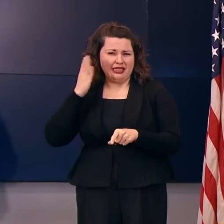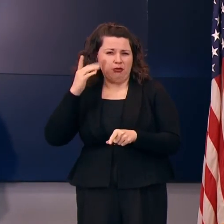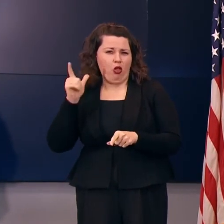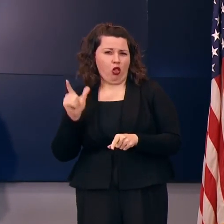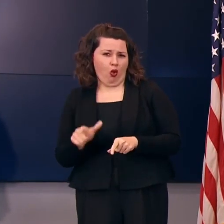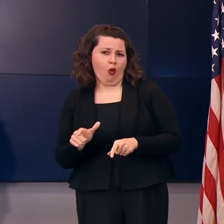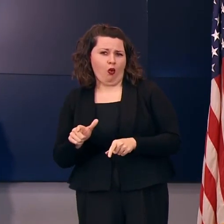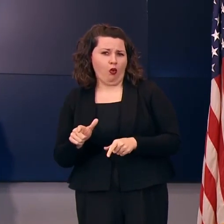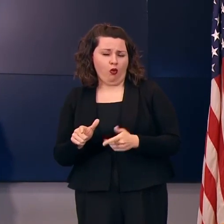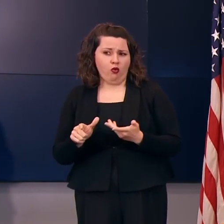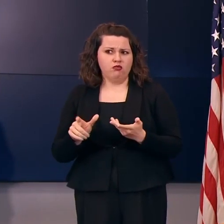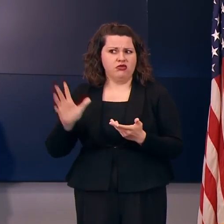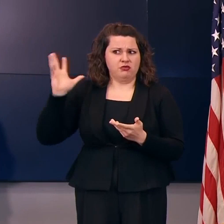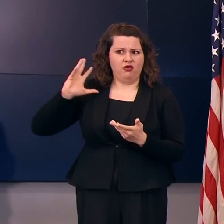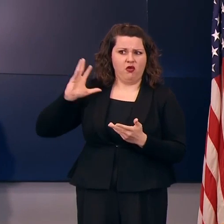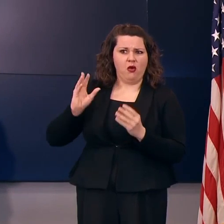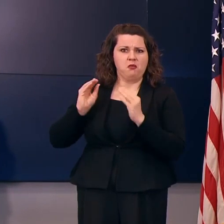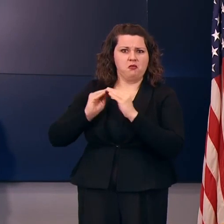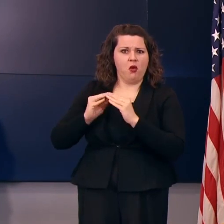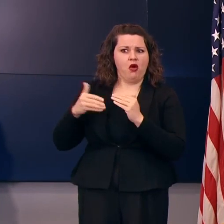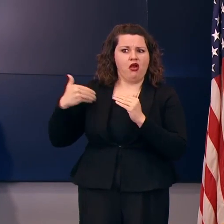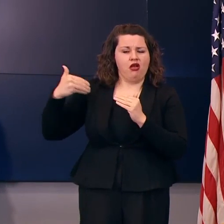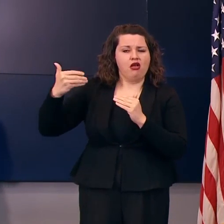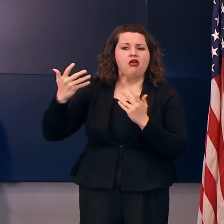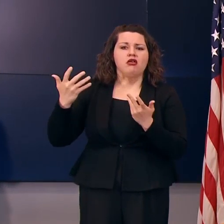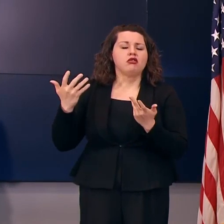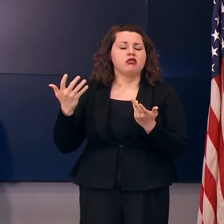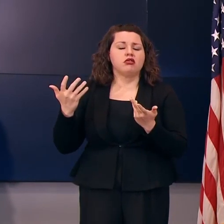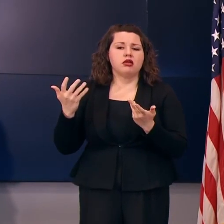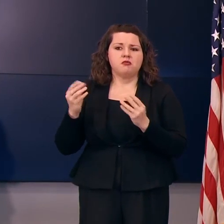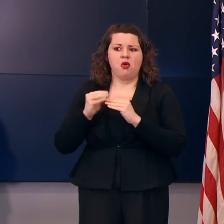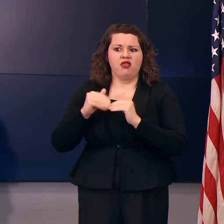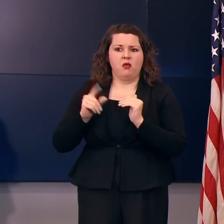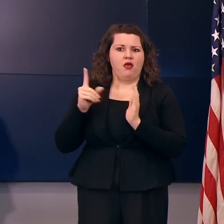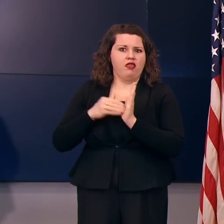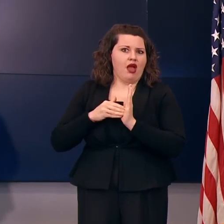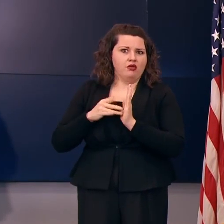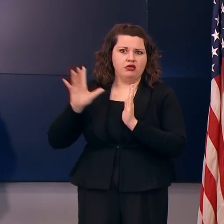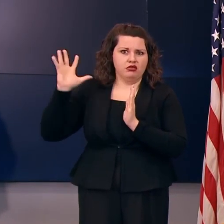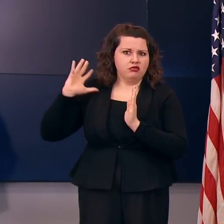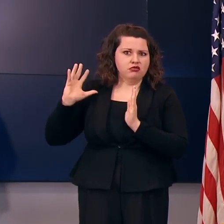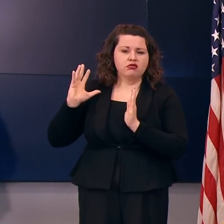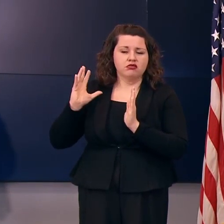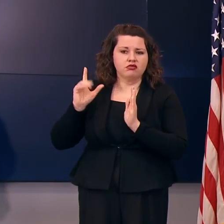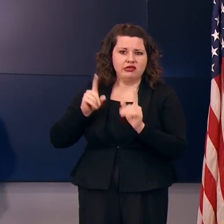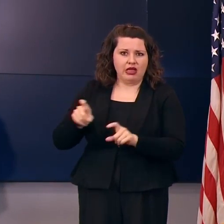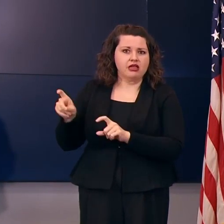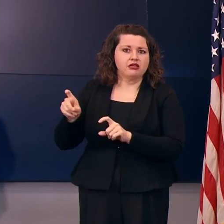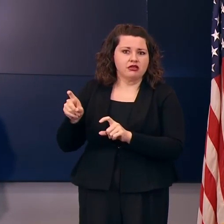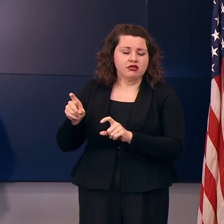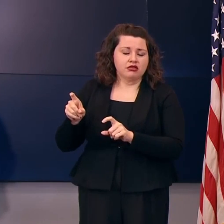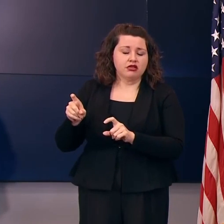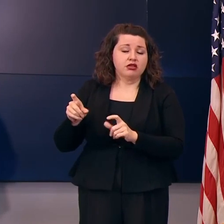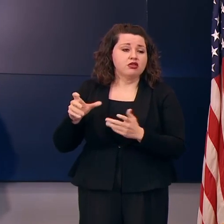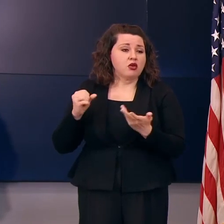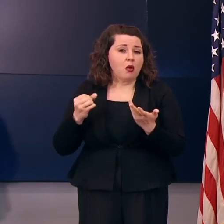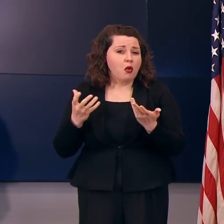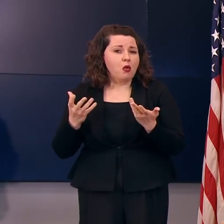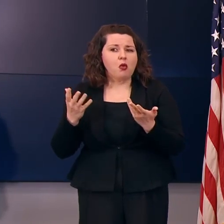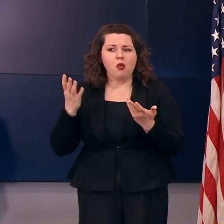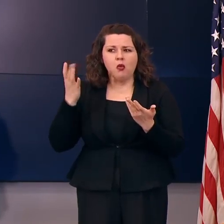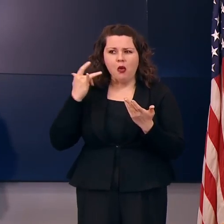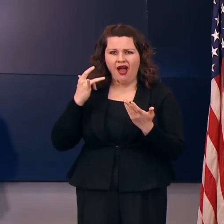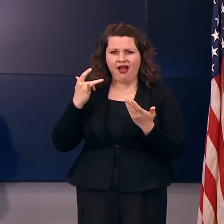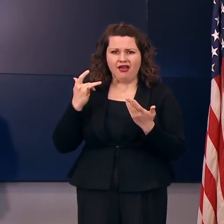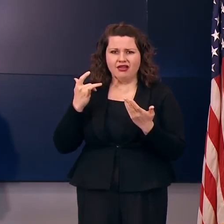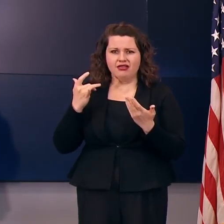from what we've been seeing in recent days. For example, more than 1,000 tests were conducted the day before. So why is